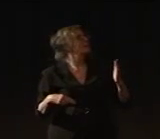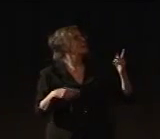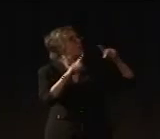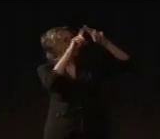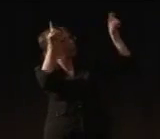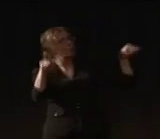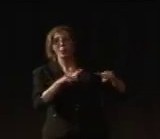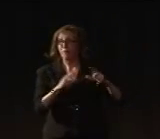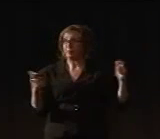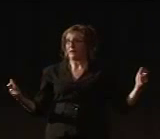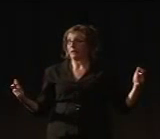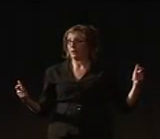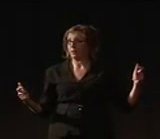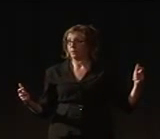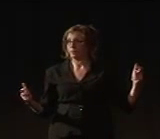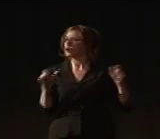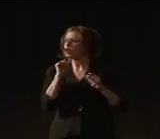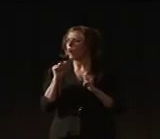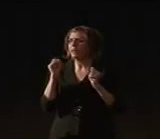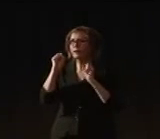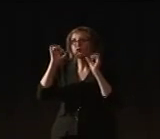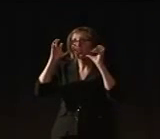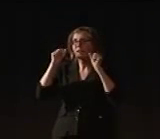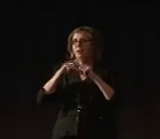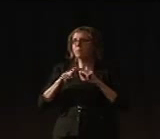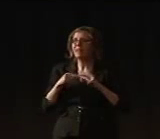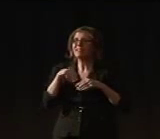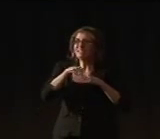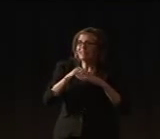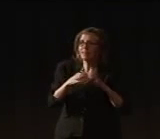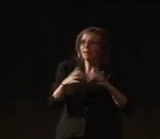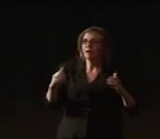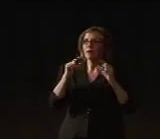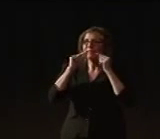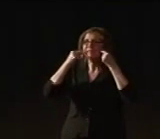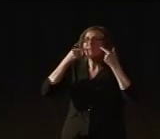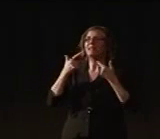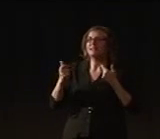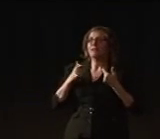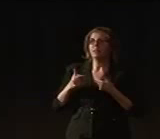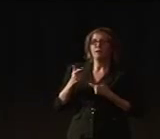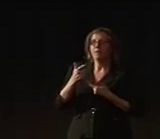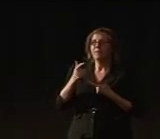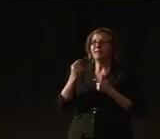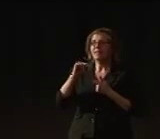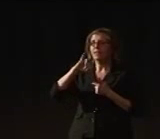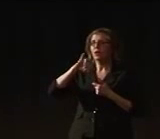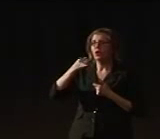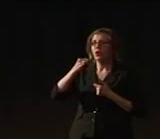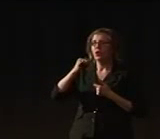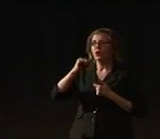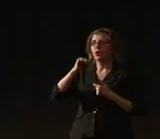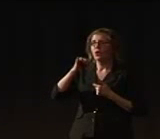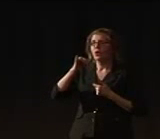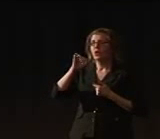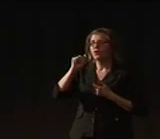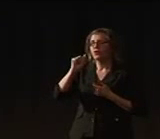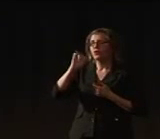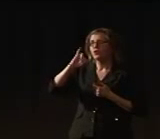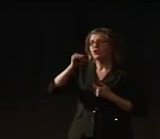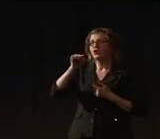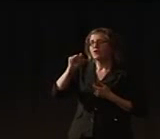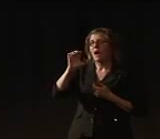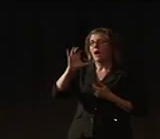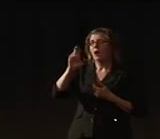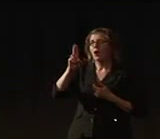extraordinary, except because, why? Well, because it's in the Gioconda room, so you have about a million Japanese watching, turning